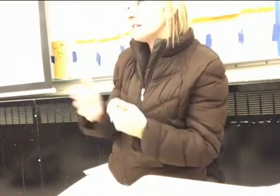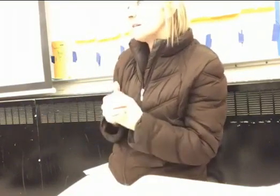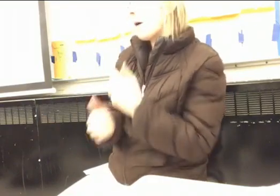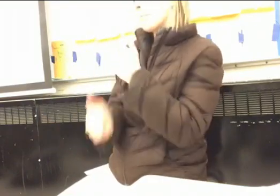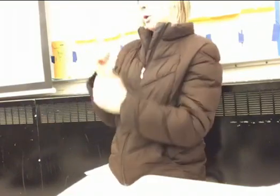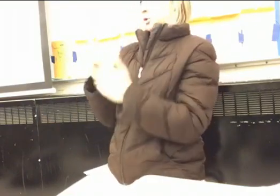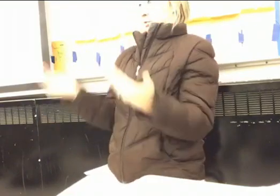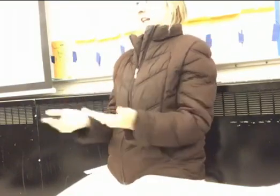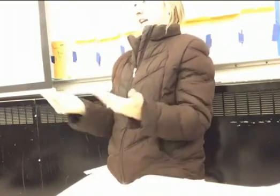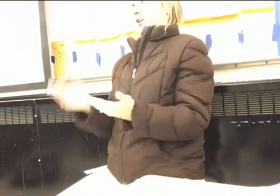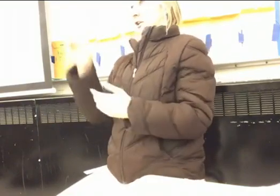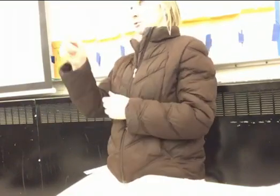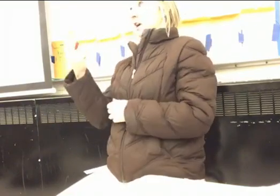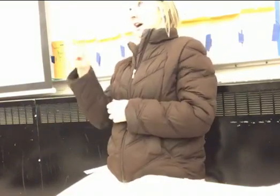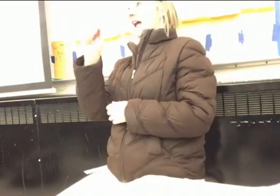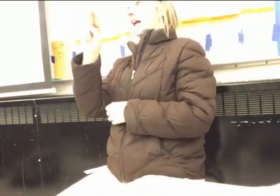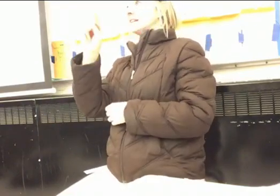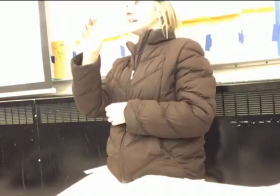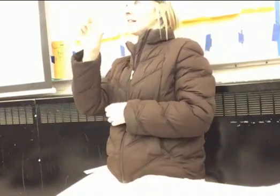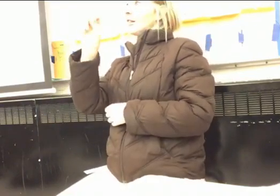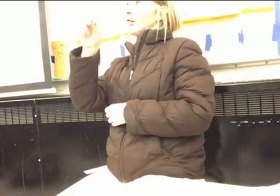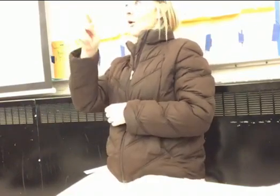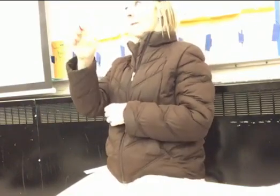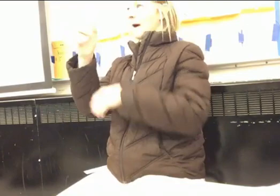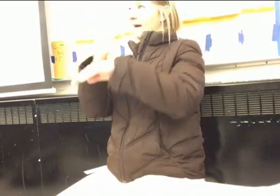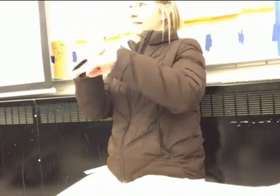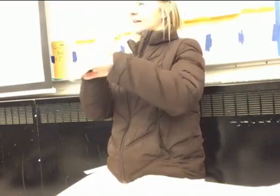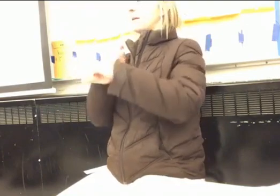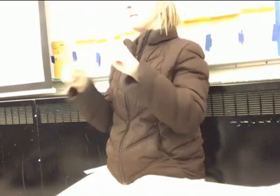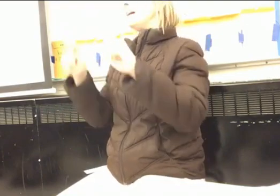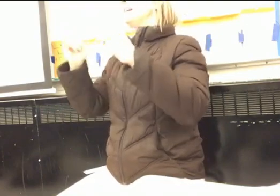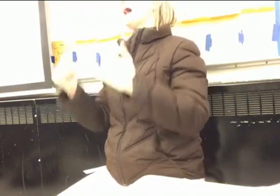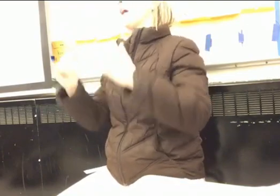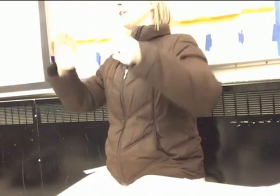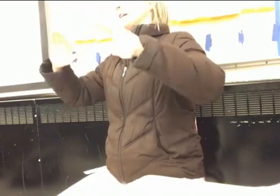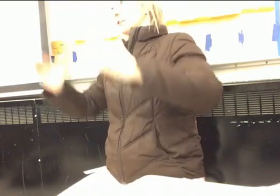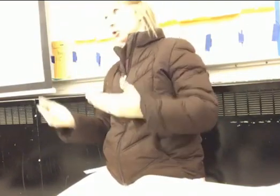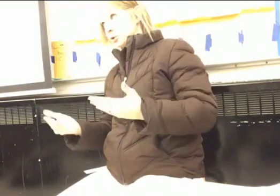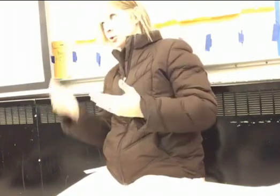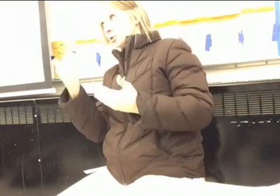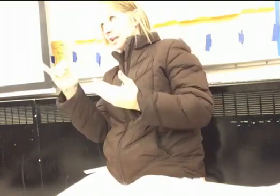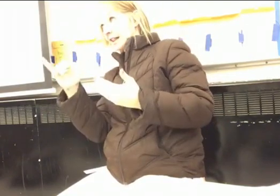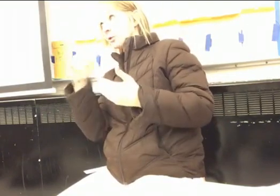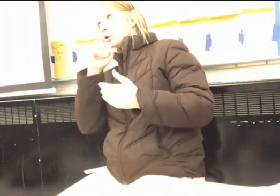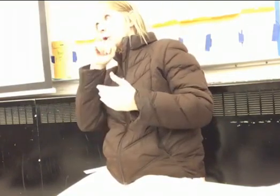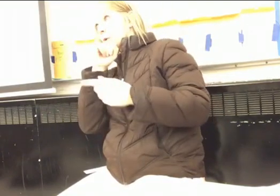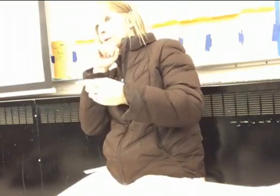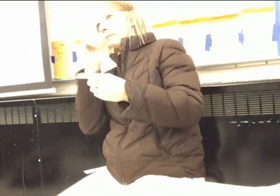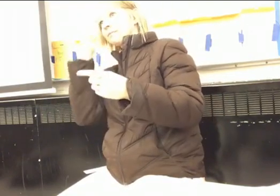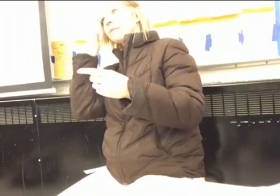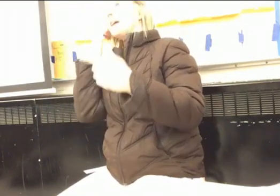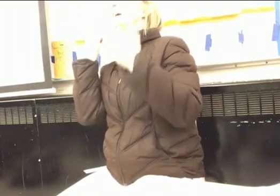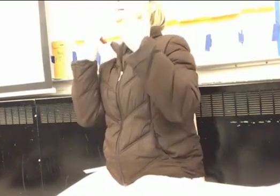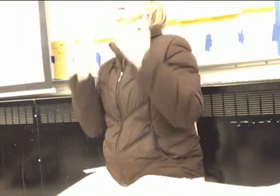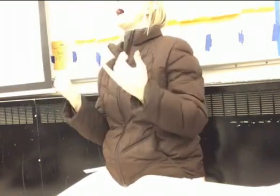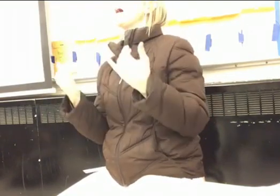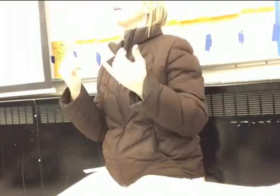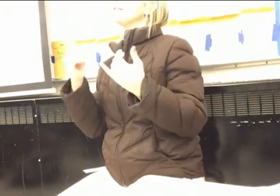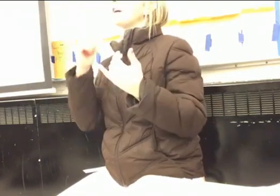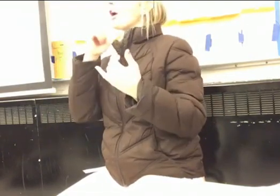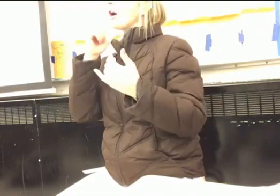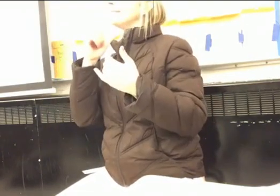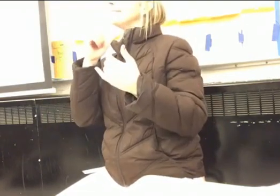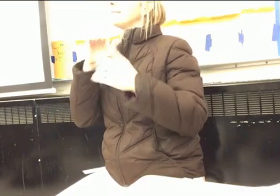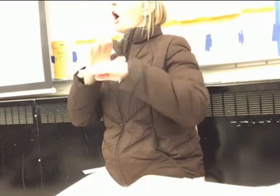Utah at Antelope Island. They reintroduced them into Yellowstone, and now their population is so high, they're not only off the endangered and the warning